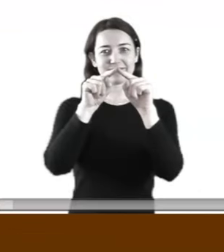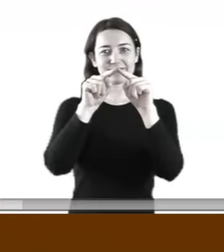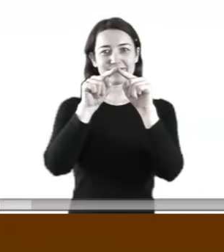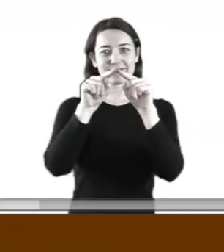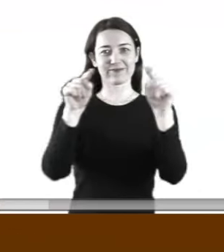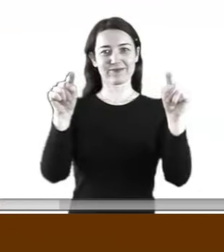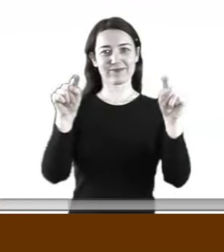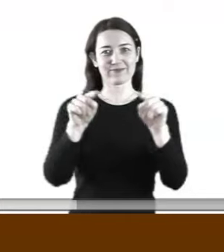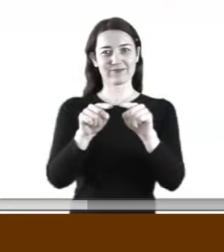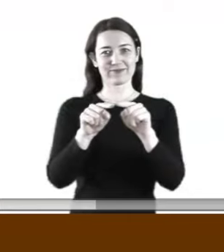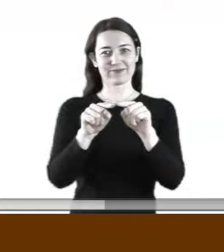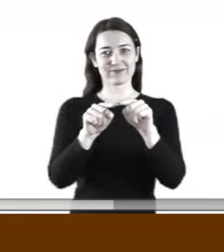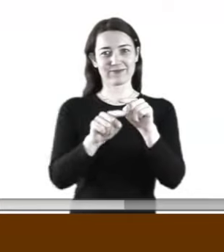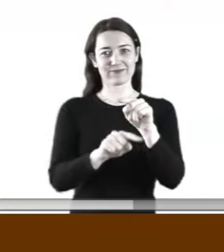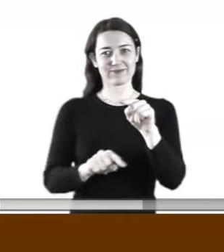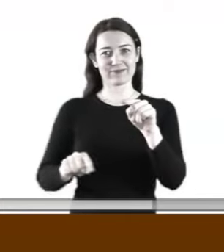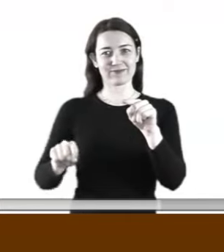it.